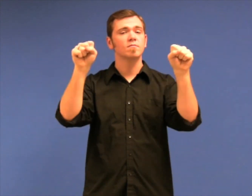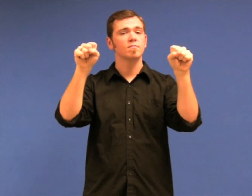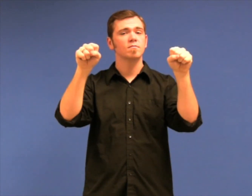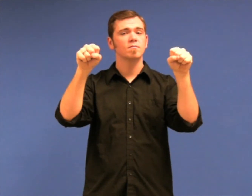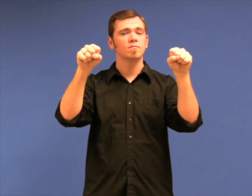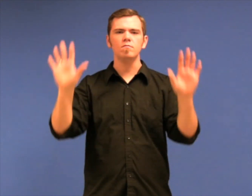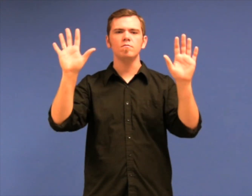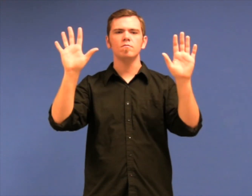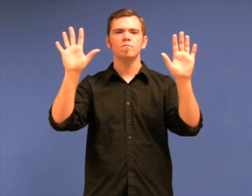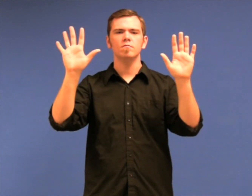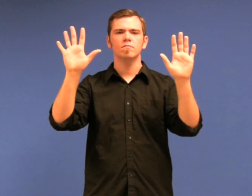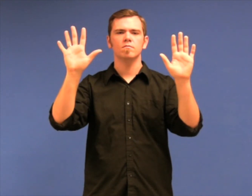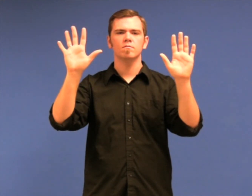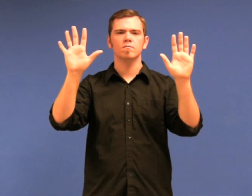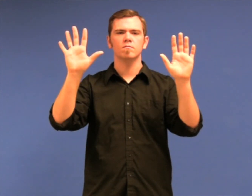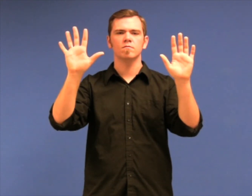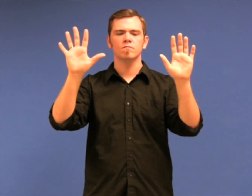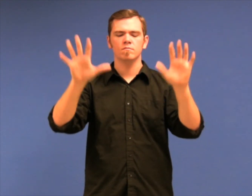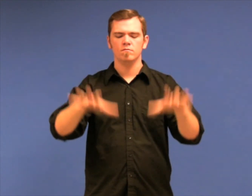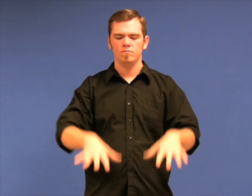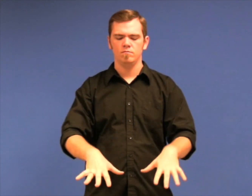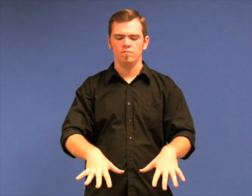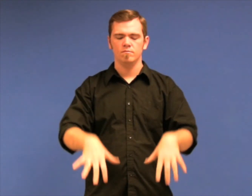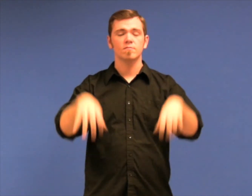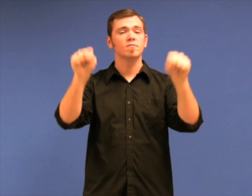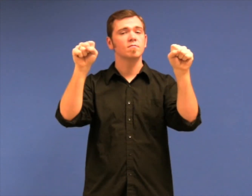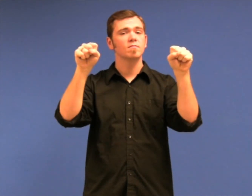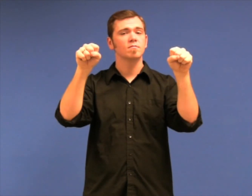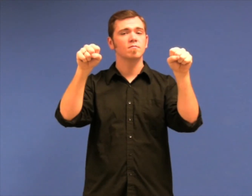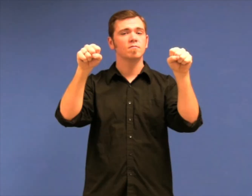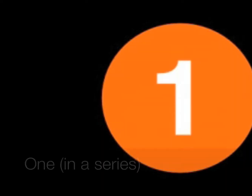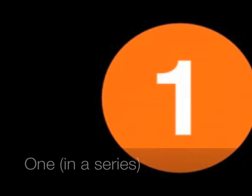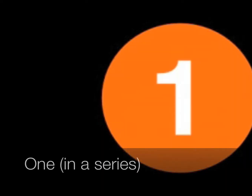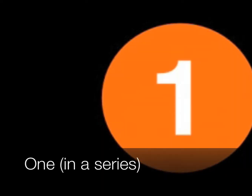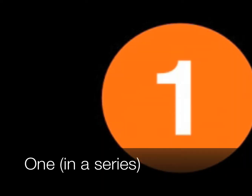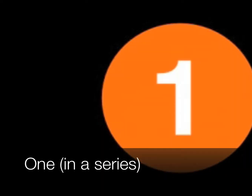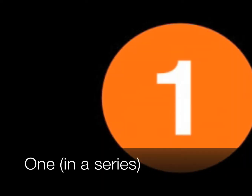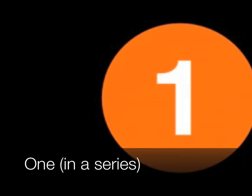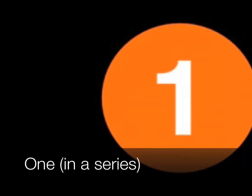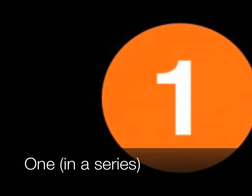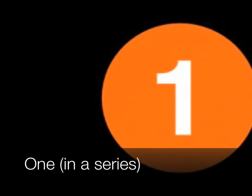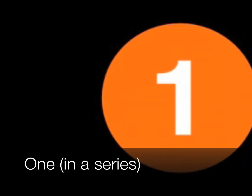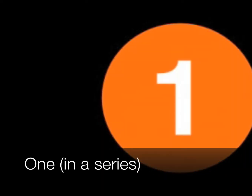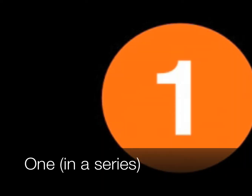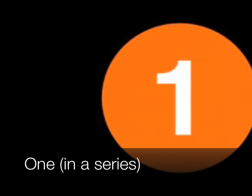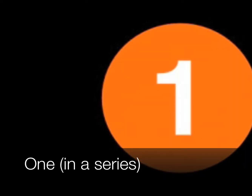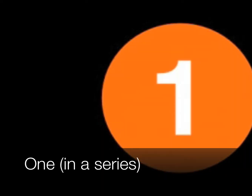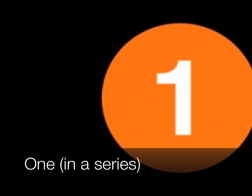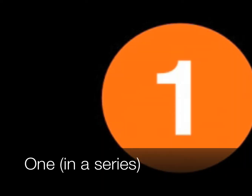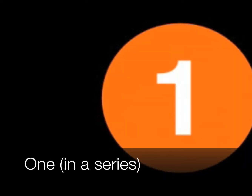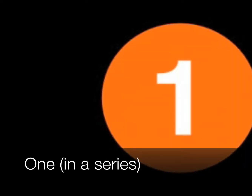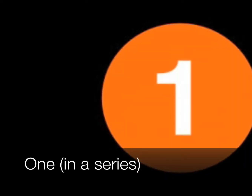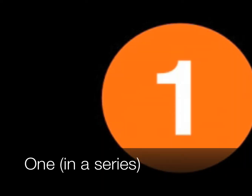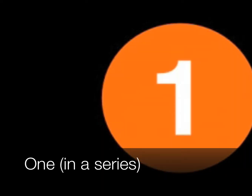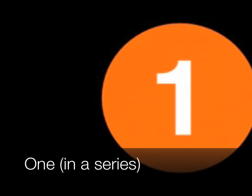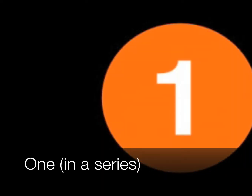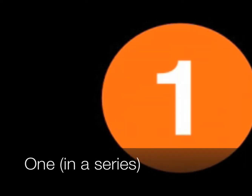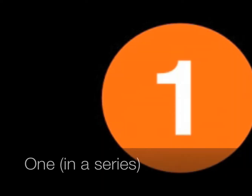up. So take up, like I'm taking a class. All right, now the sign for one is in one in